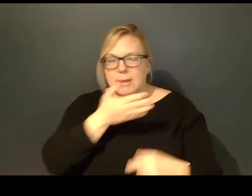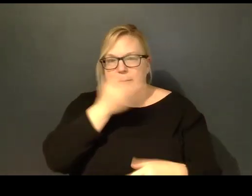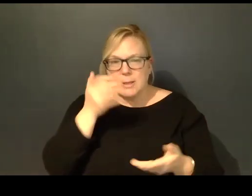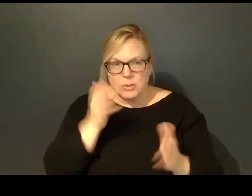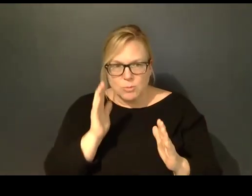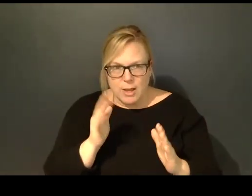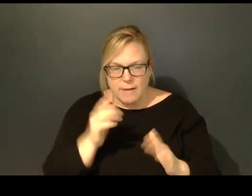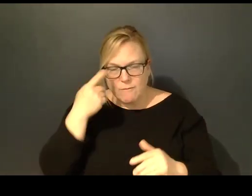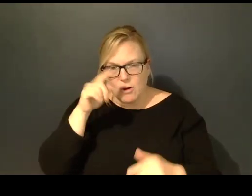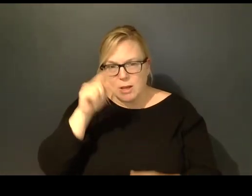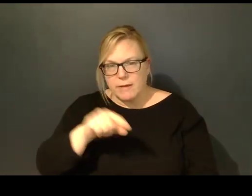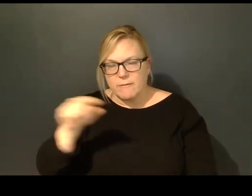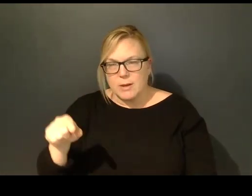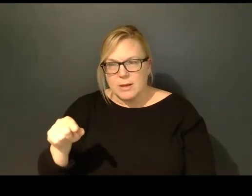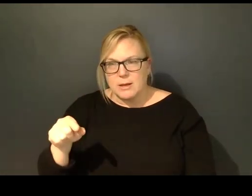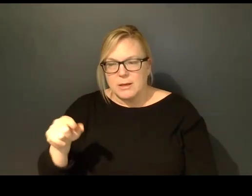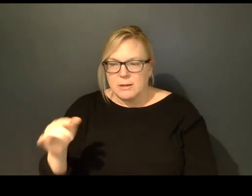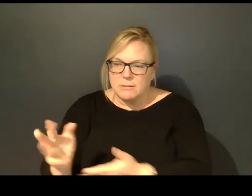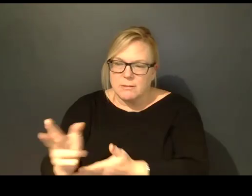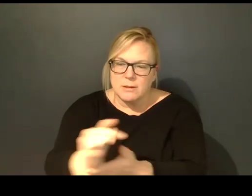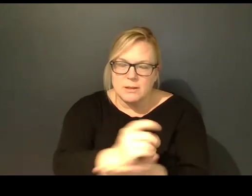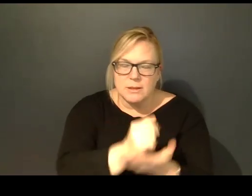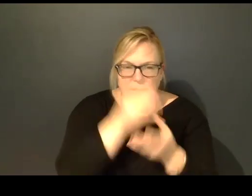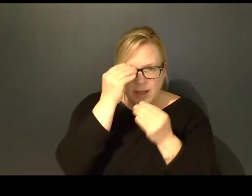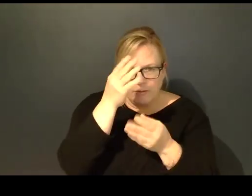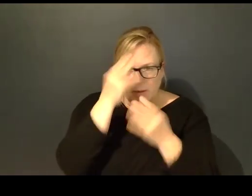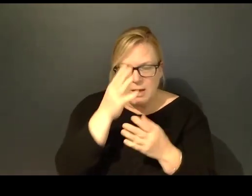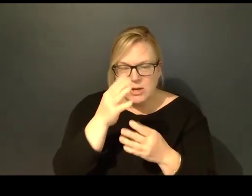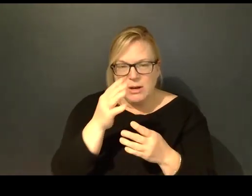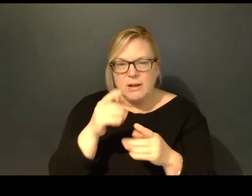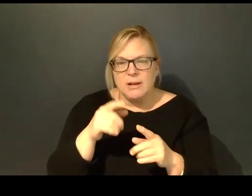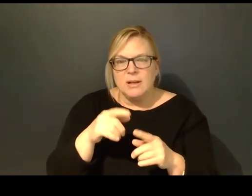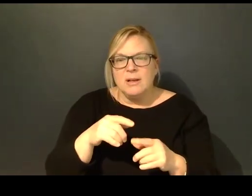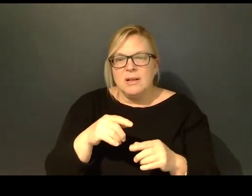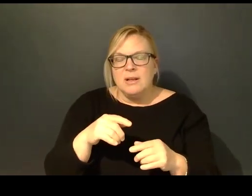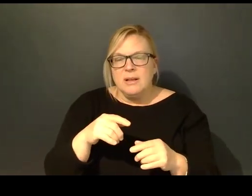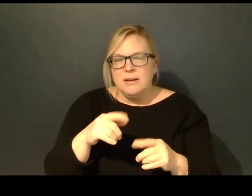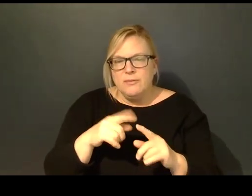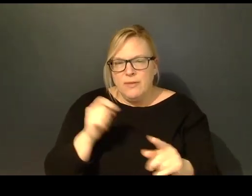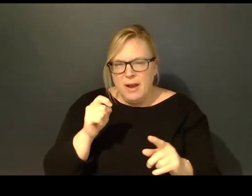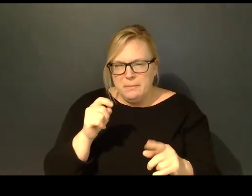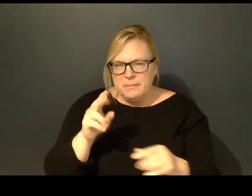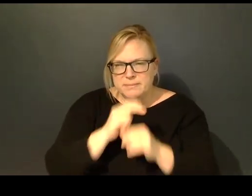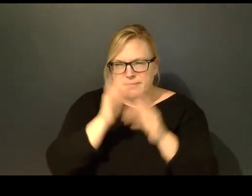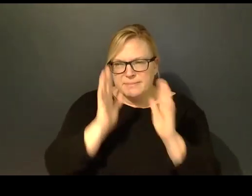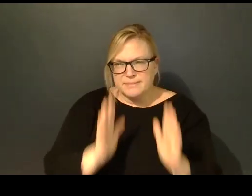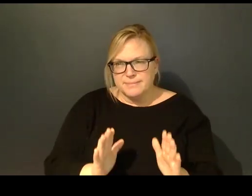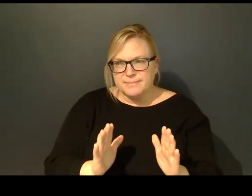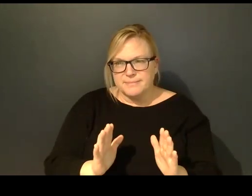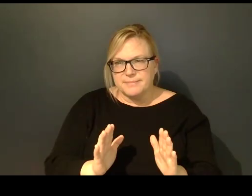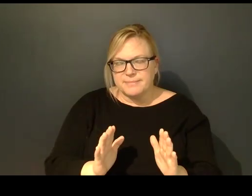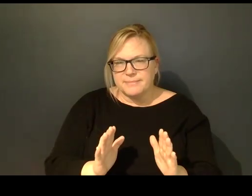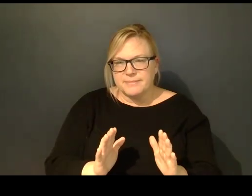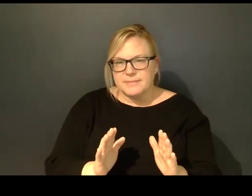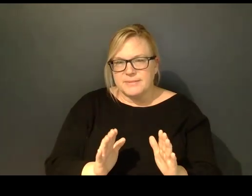for government to gather information from low vision users, i.e., reviewing, renewing